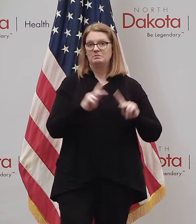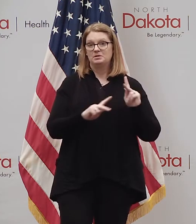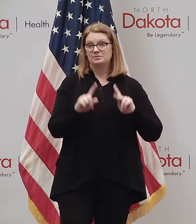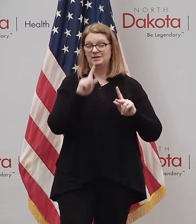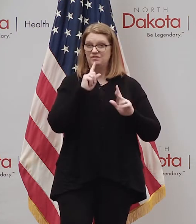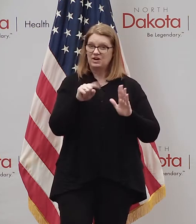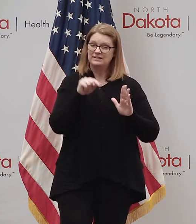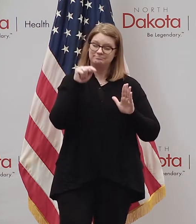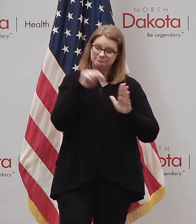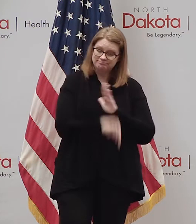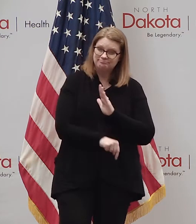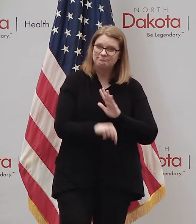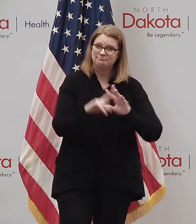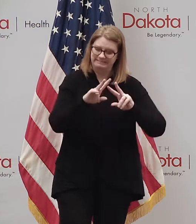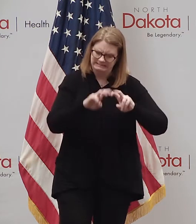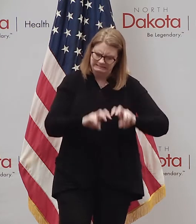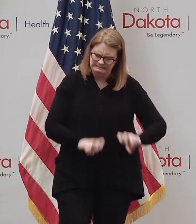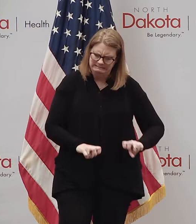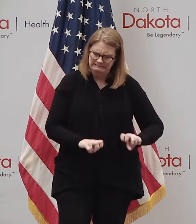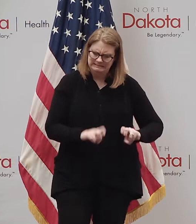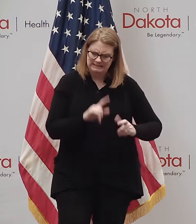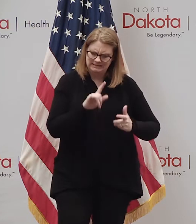thorough about making sure that people who